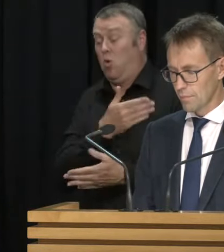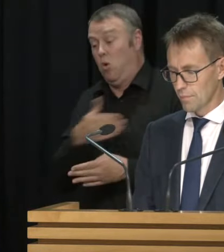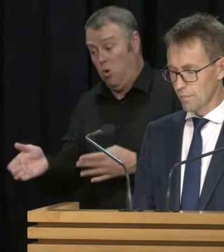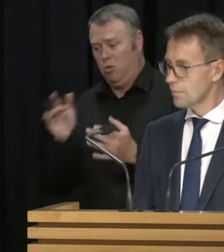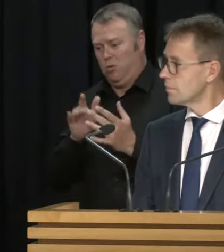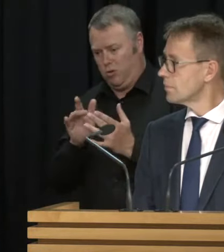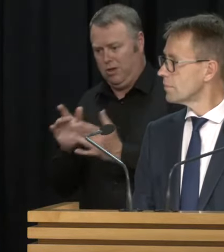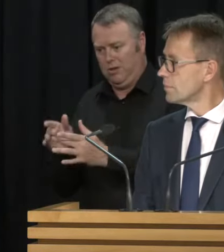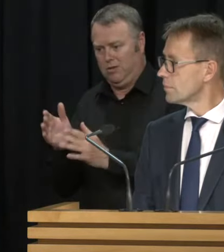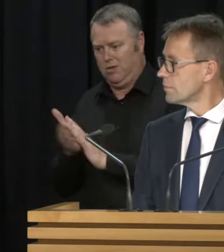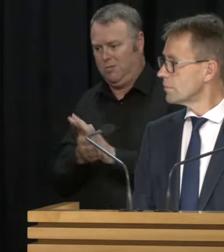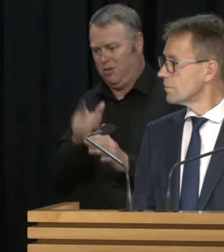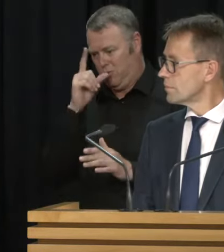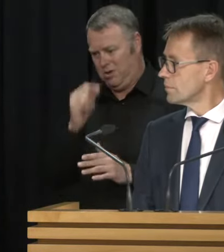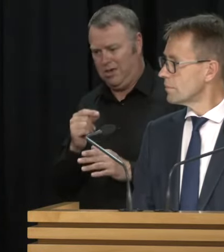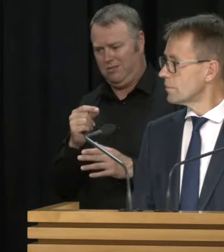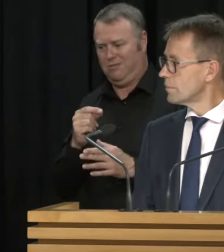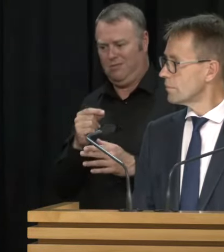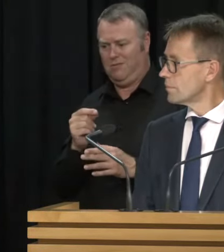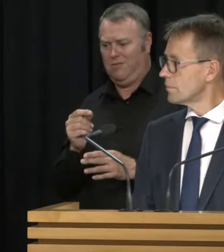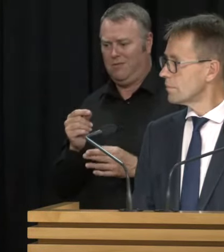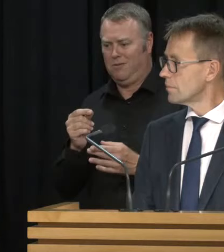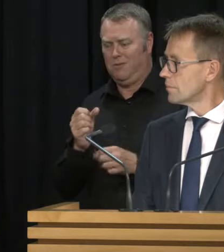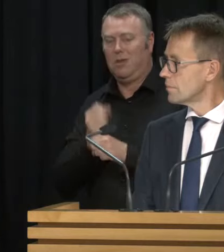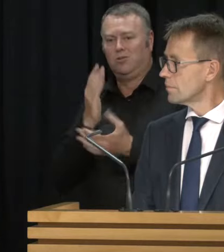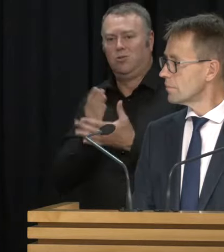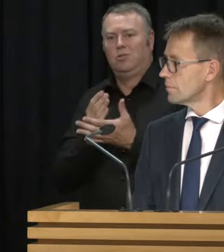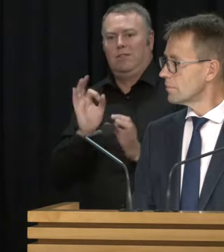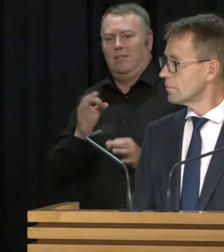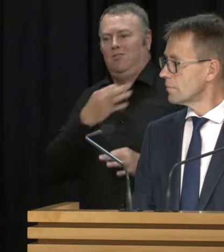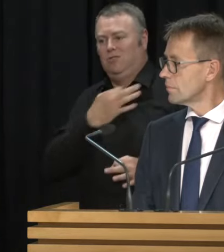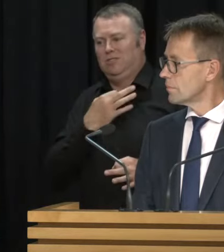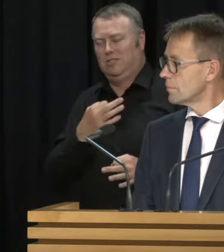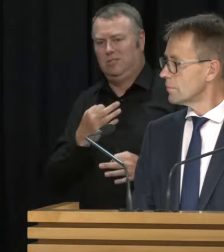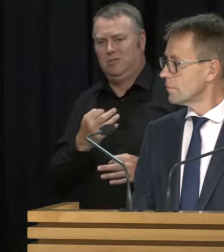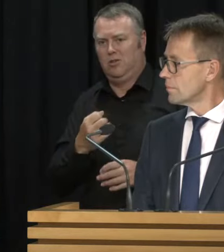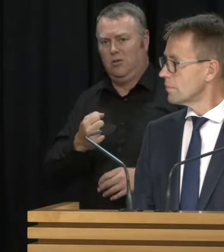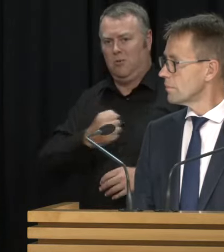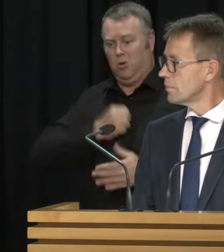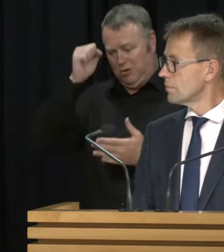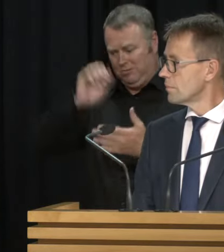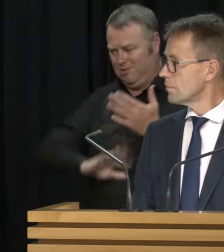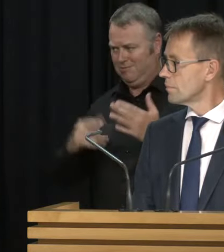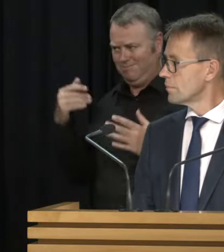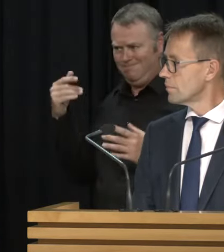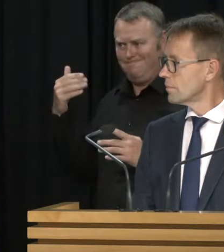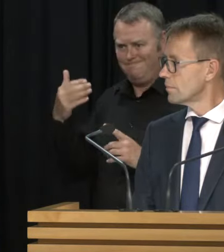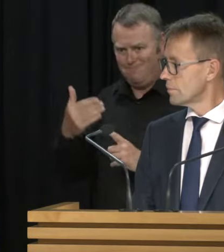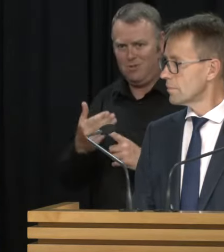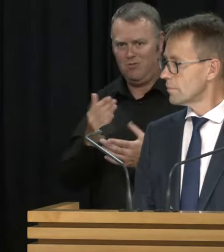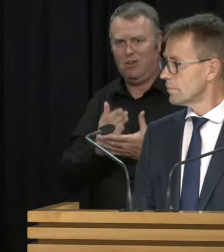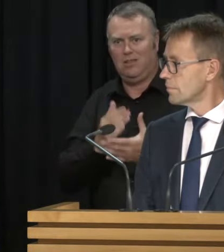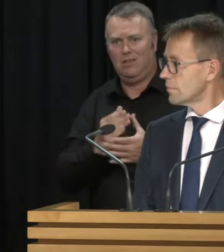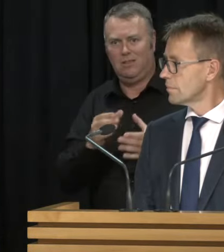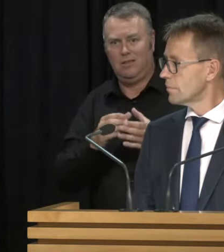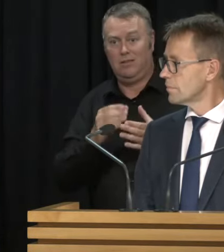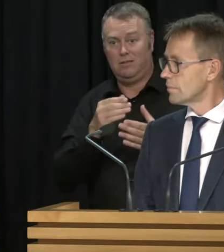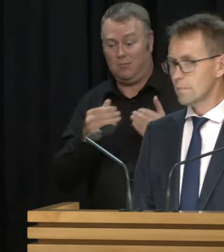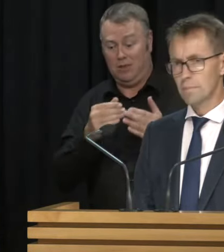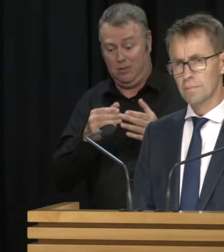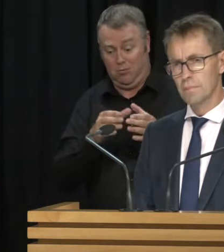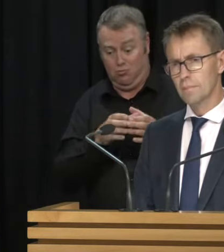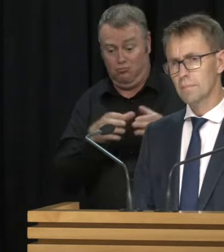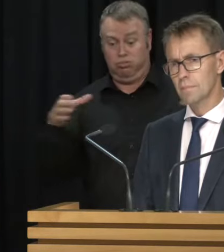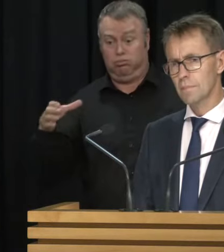my experience of this, of monitoring this all the way through, is that it's often in those large groups, just that last handful of people that